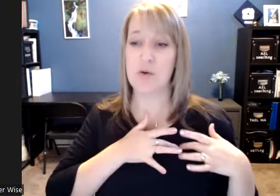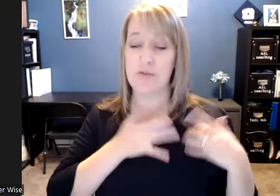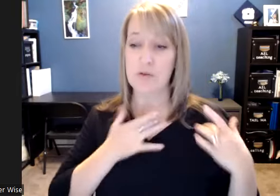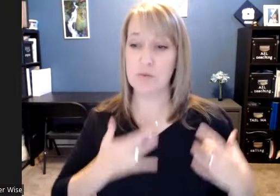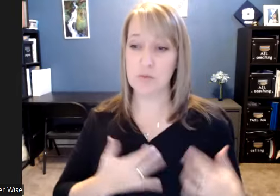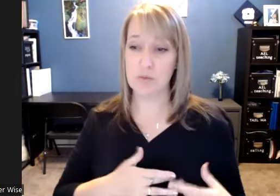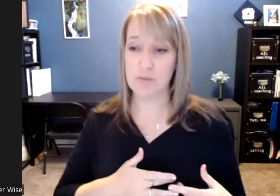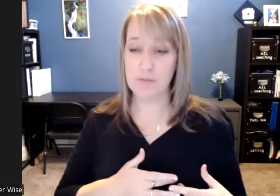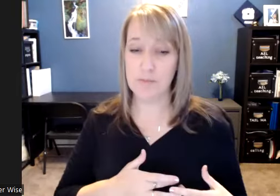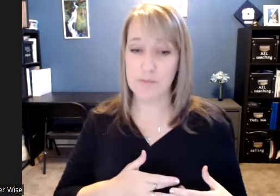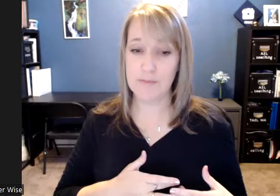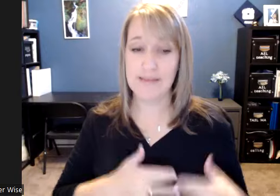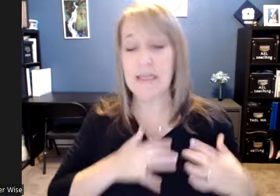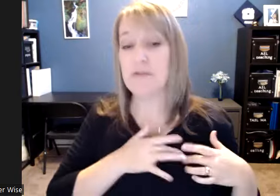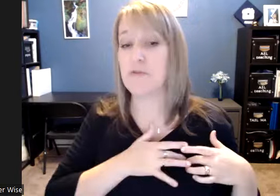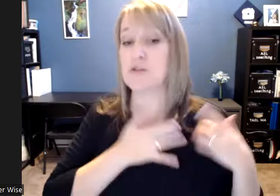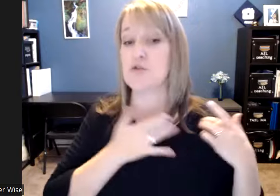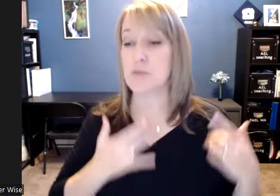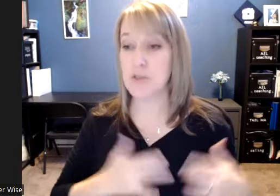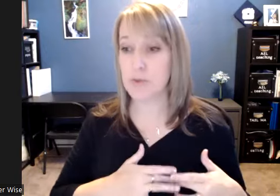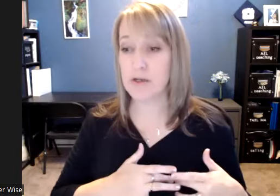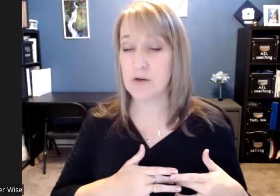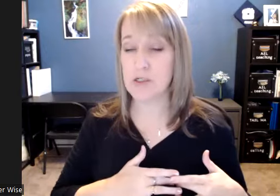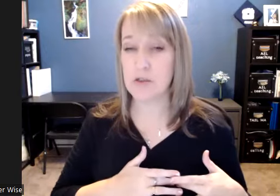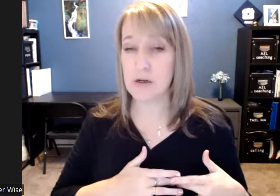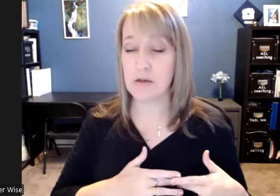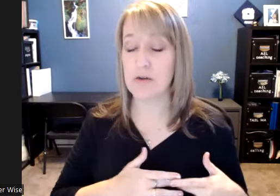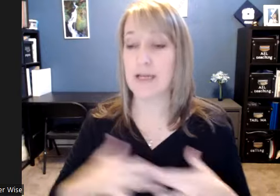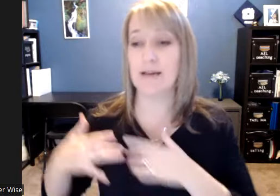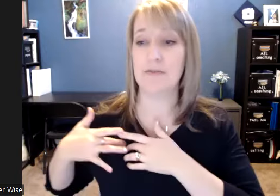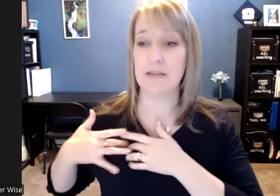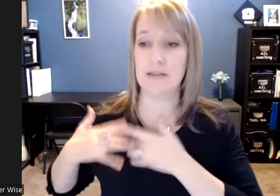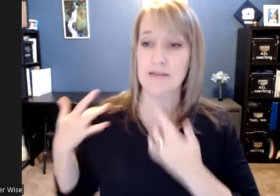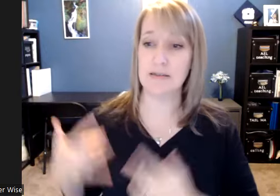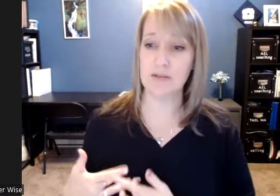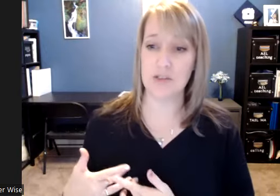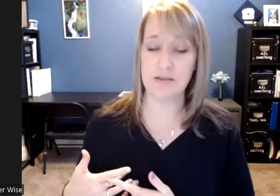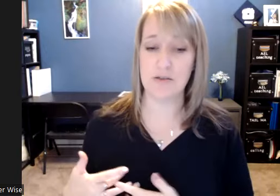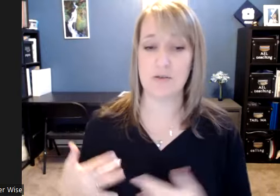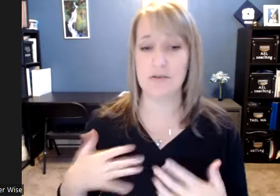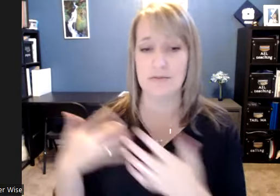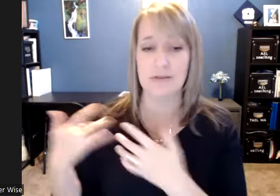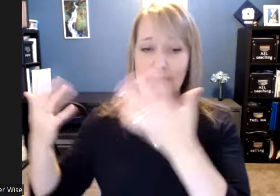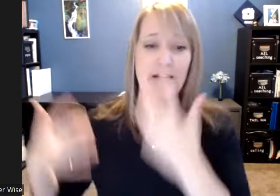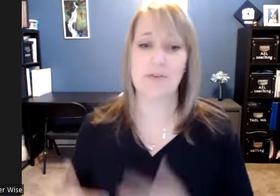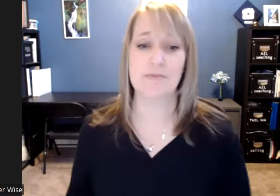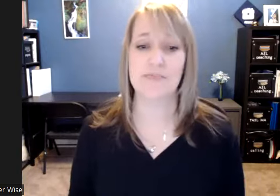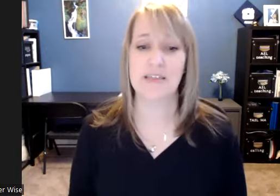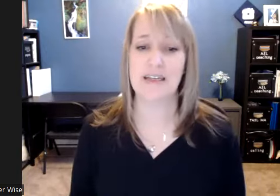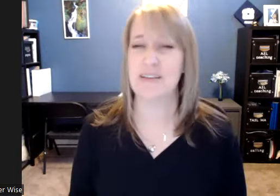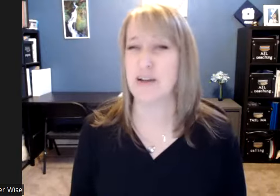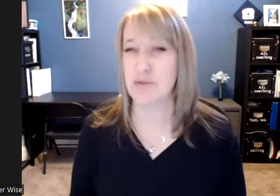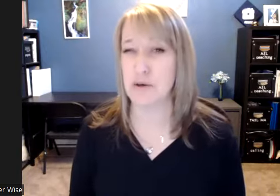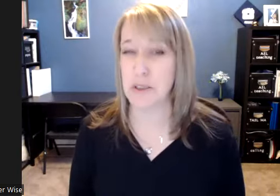if it feels normal to put it across your heart, go ahead. If it doesn't, just do it, you know, whatever. I don't think it really